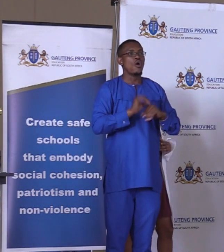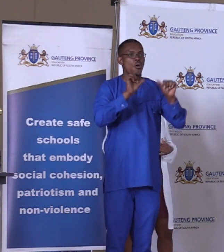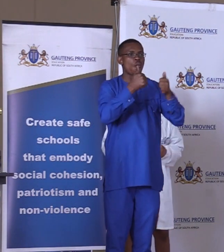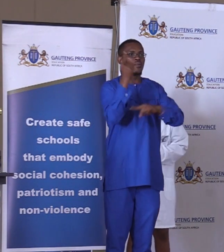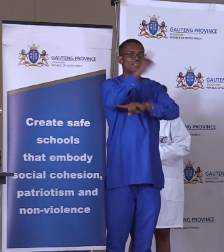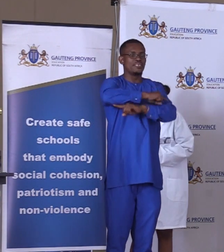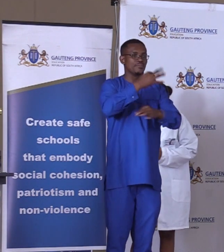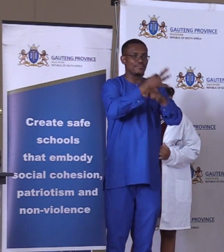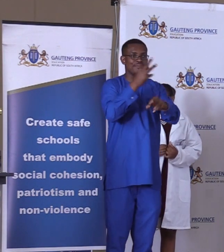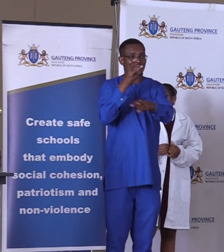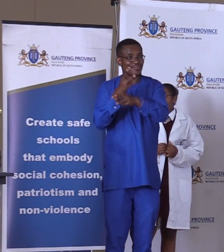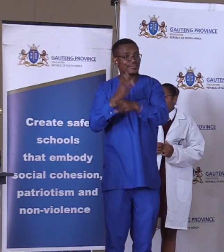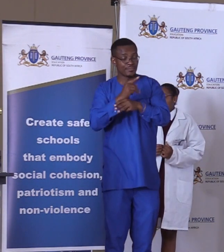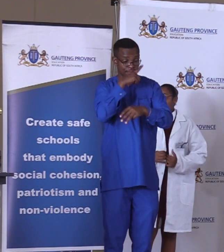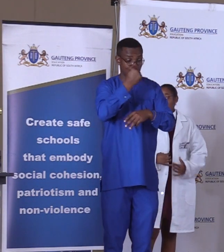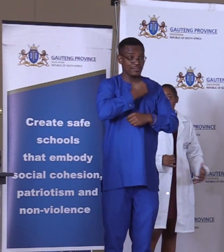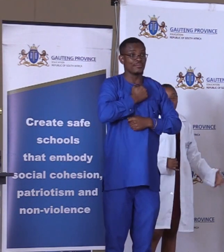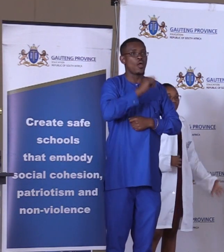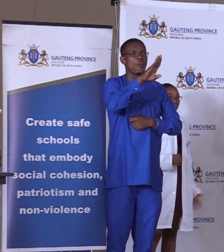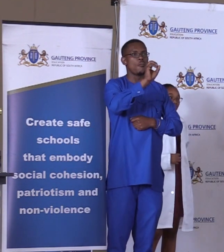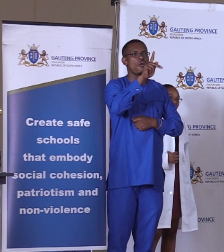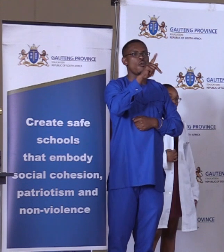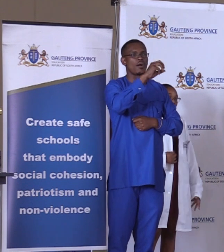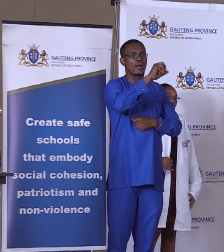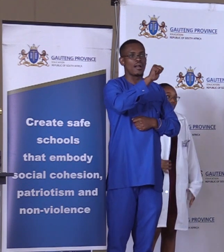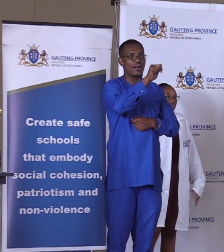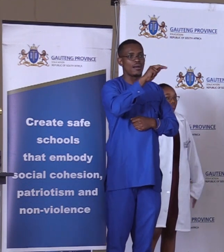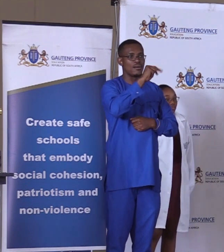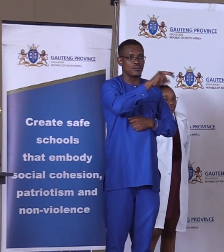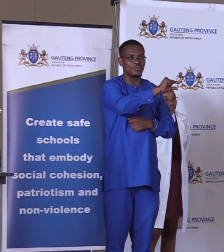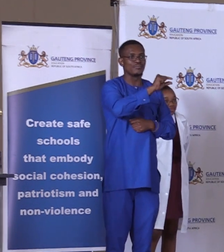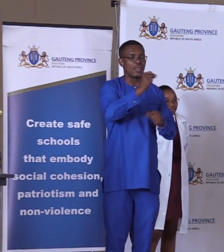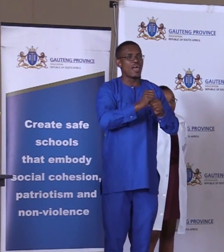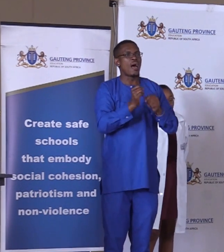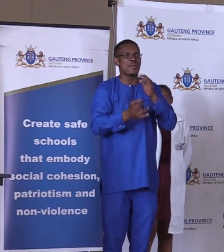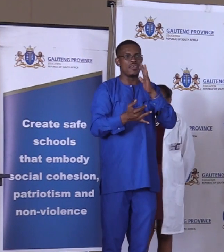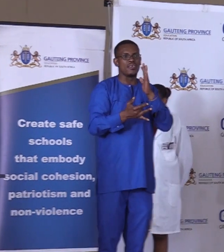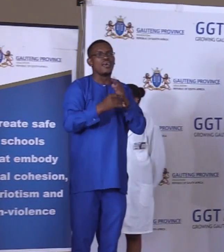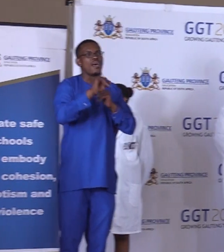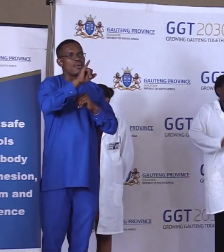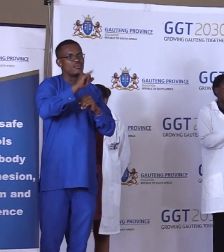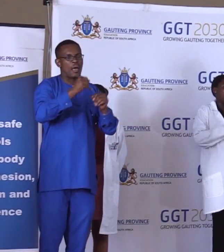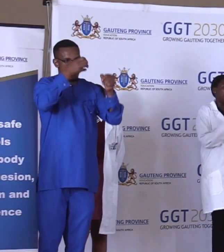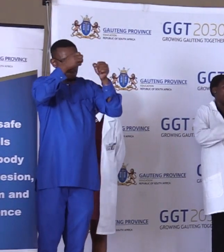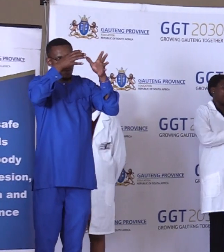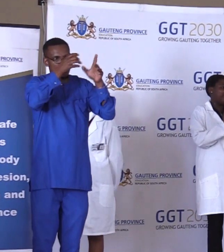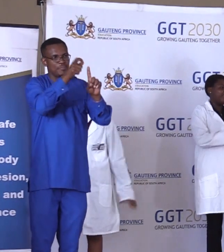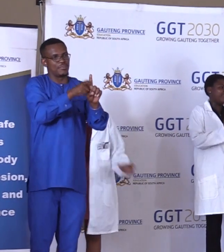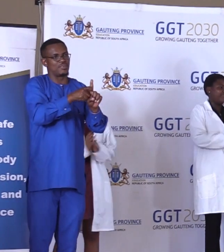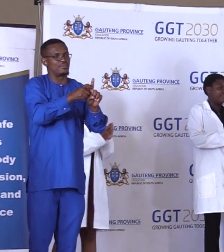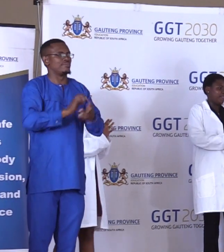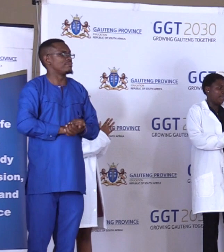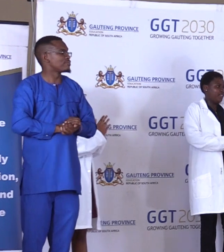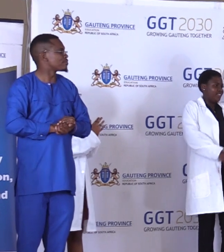Good day, ladies and gentlemen. My name is Bokama Dumba, and I'm an intellectual property lawyer. Thank you.